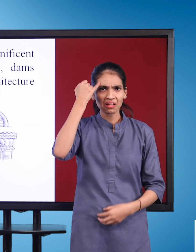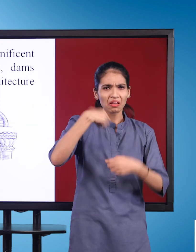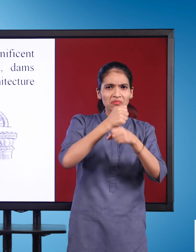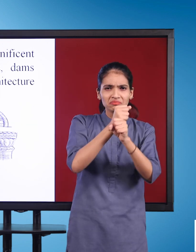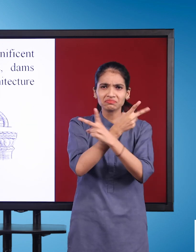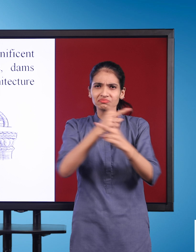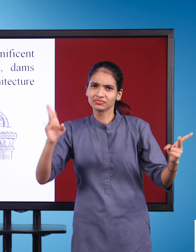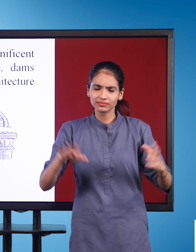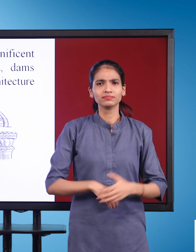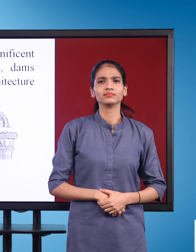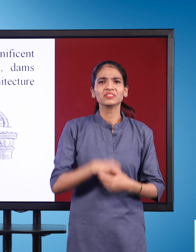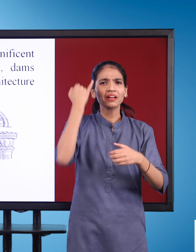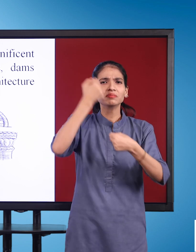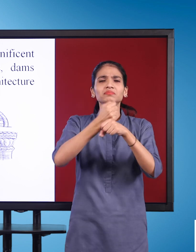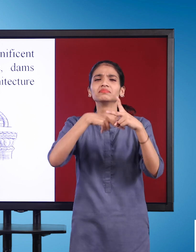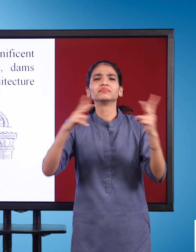Construction of magnificent palaces.